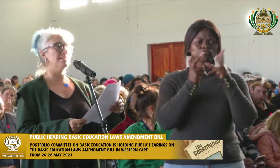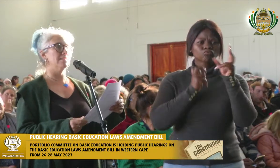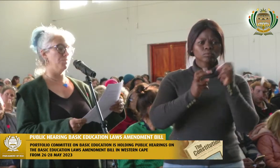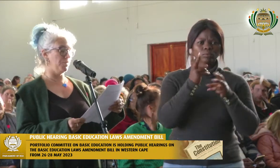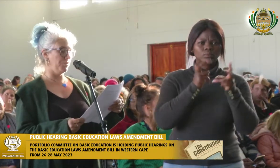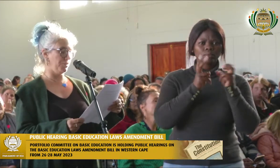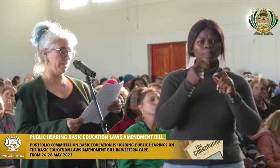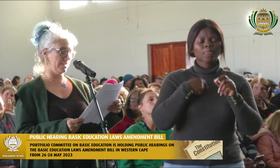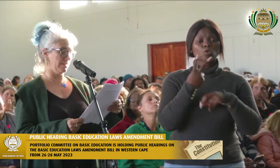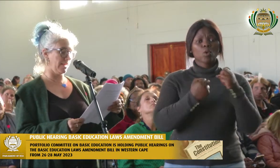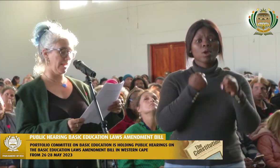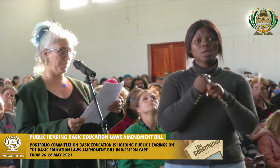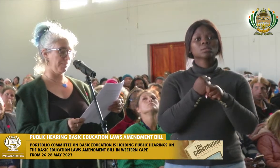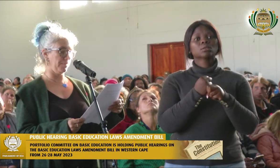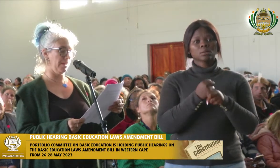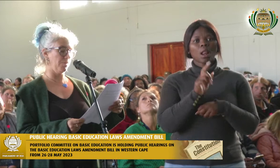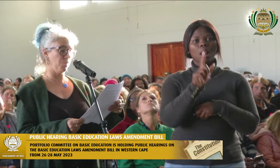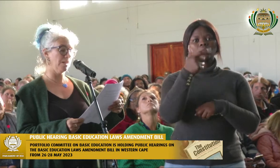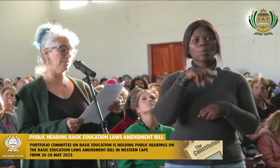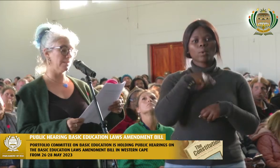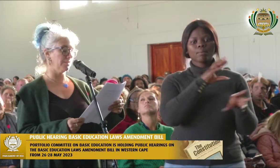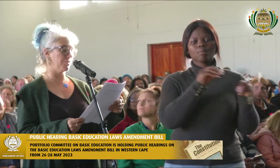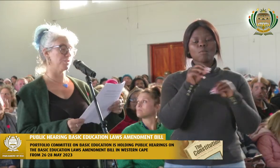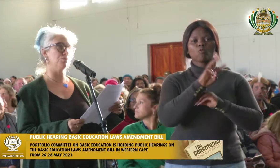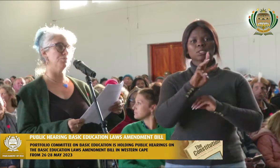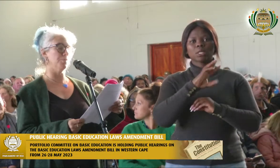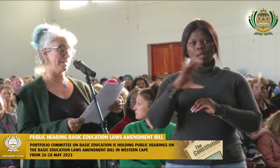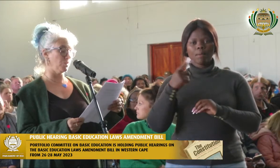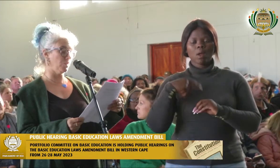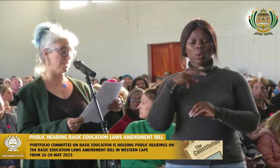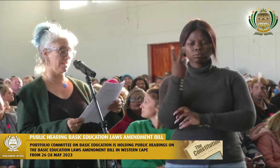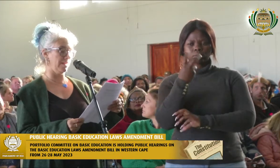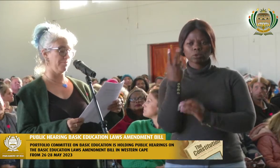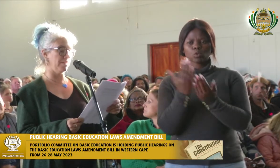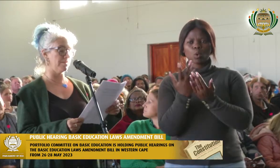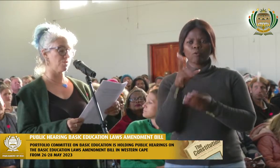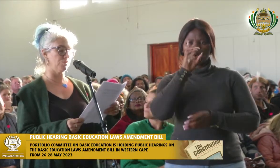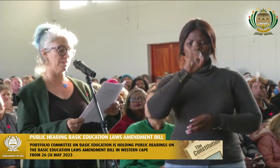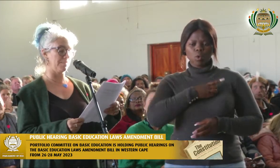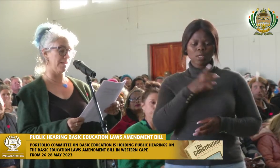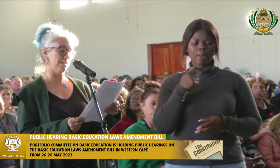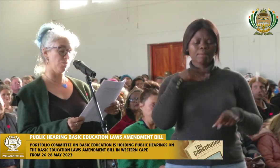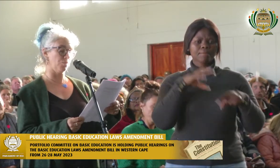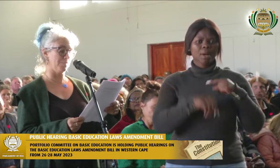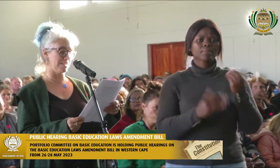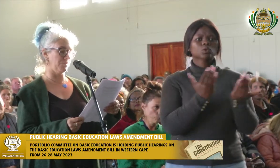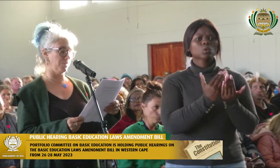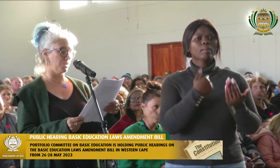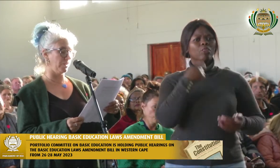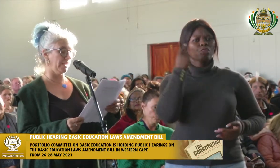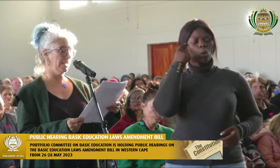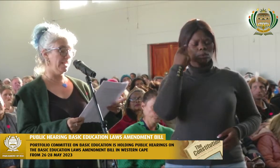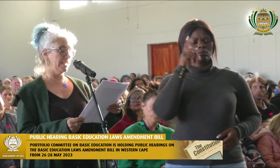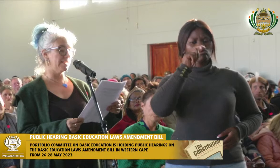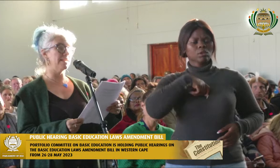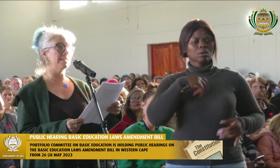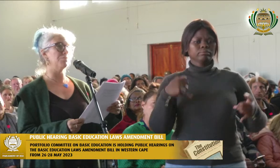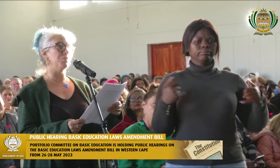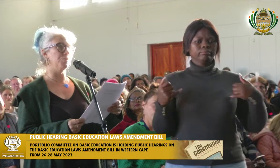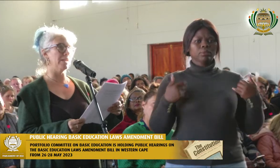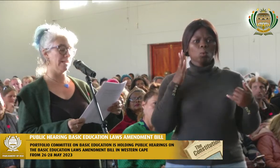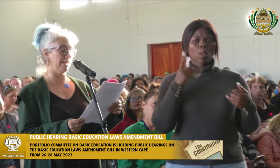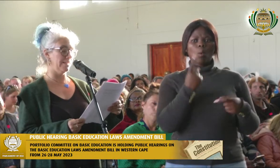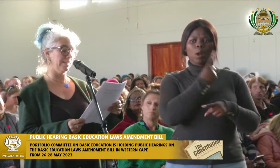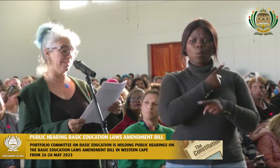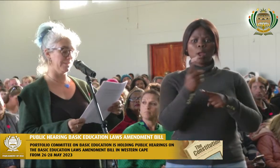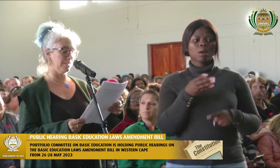2 years later, we moved to the Western Cape. And while looking for a school for my daughter, I found a school that I thought my son would enjoy. He attended